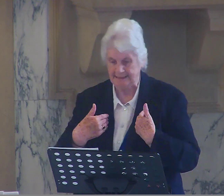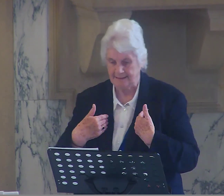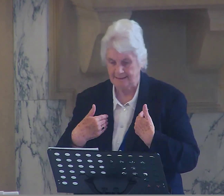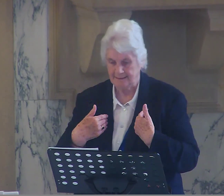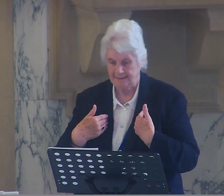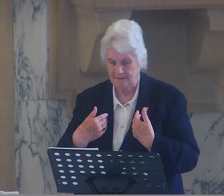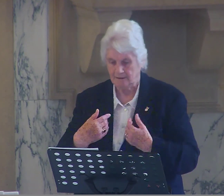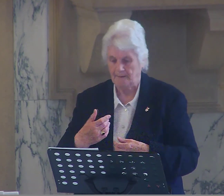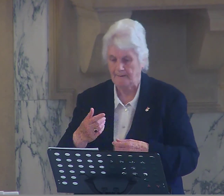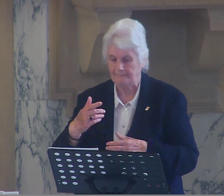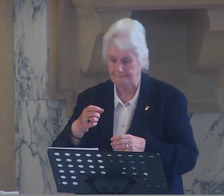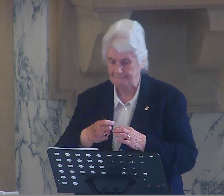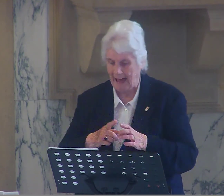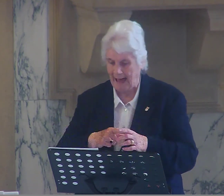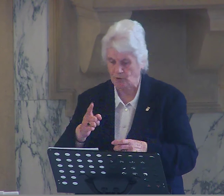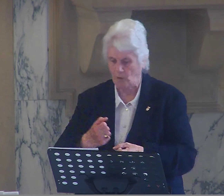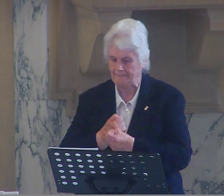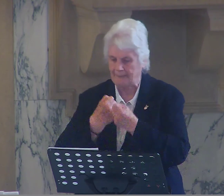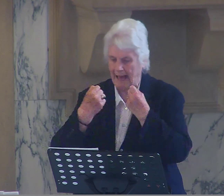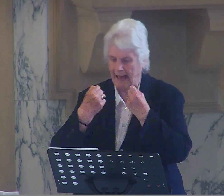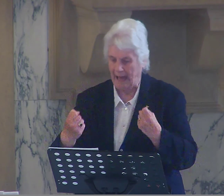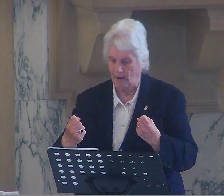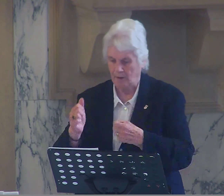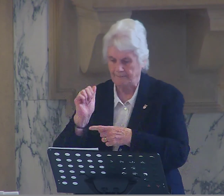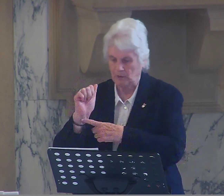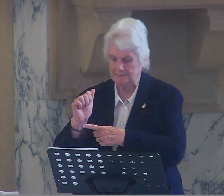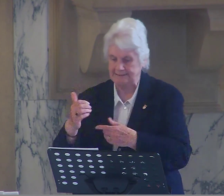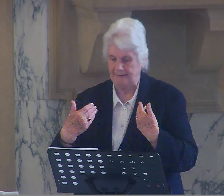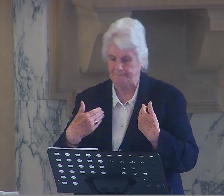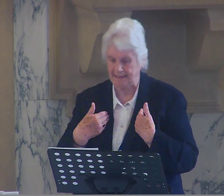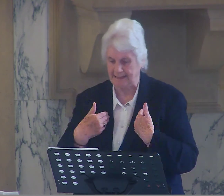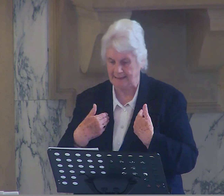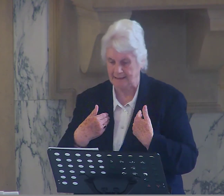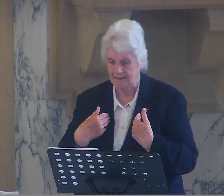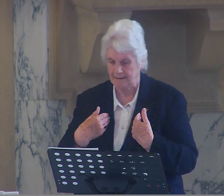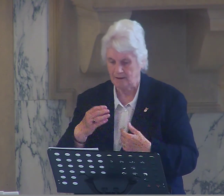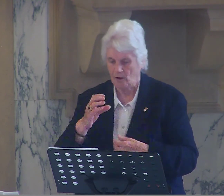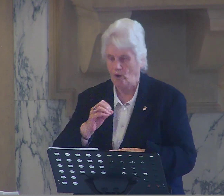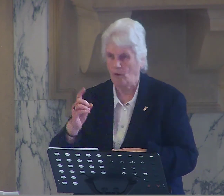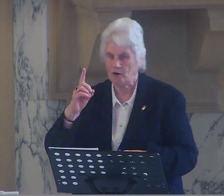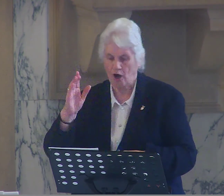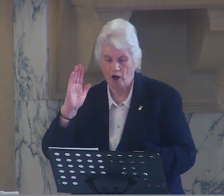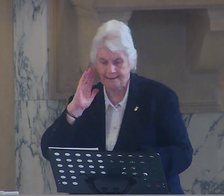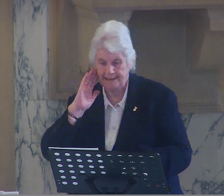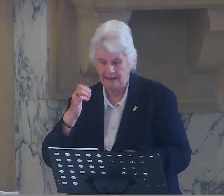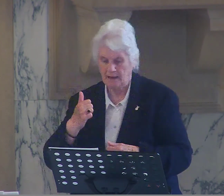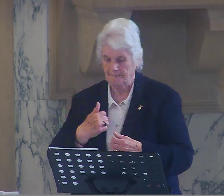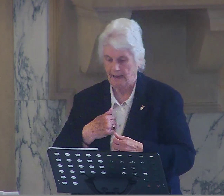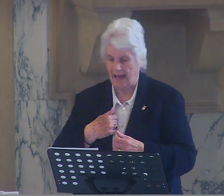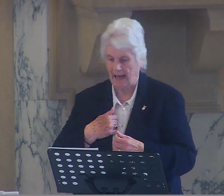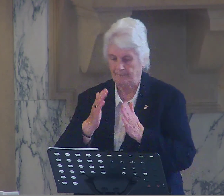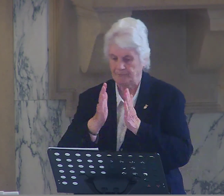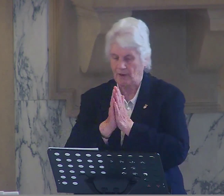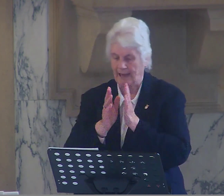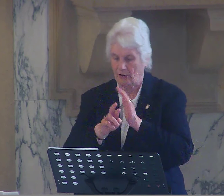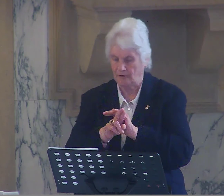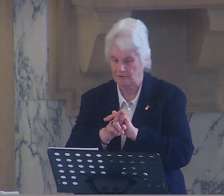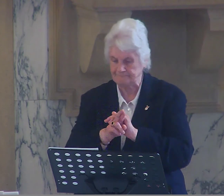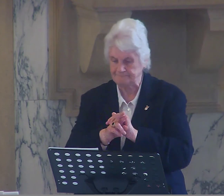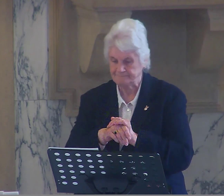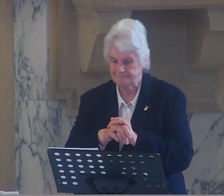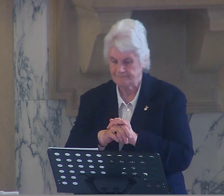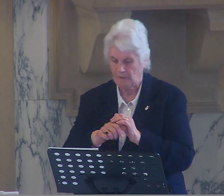O God, by your name, save me. By your power, protect me.